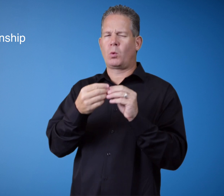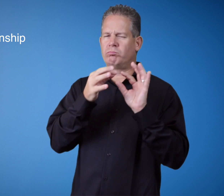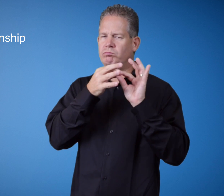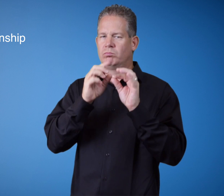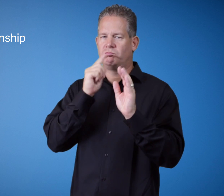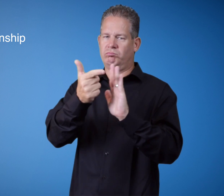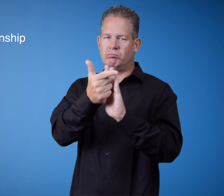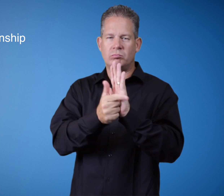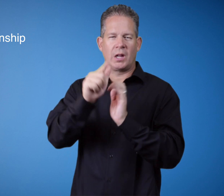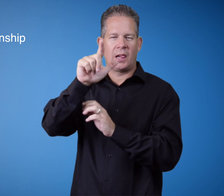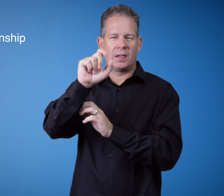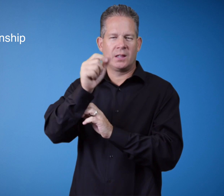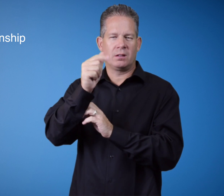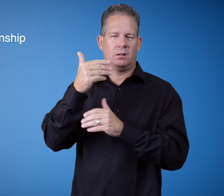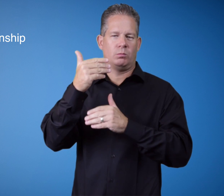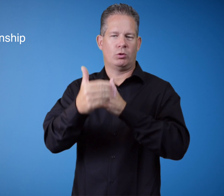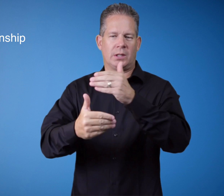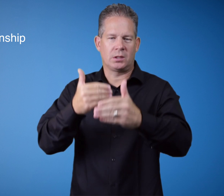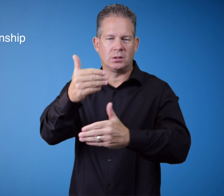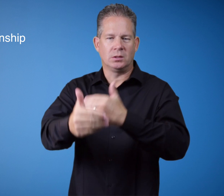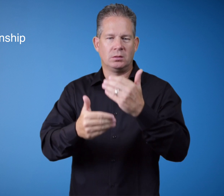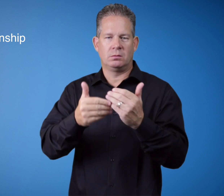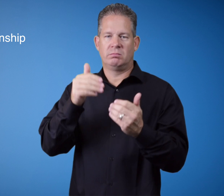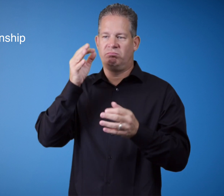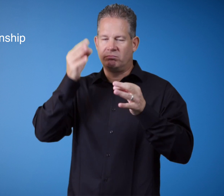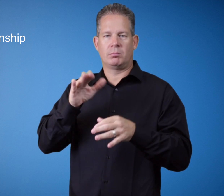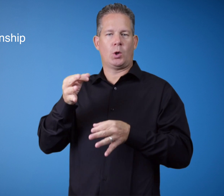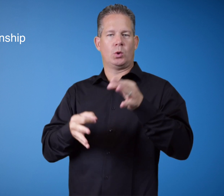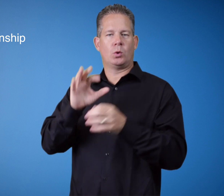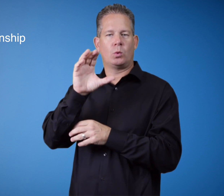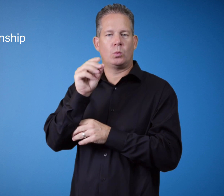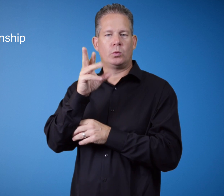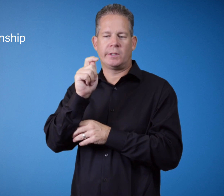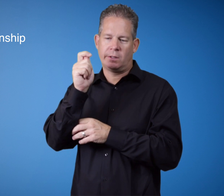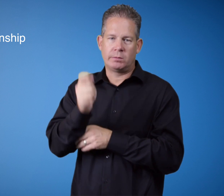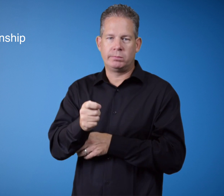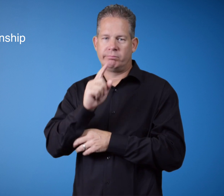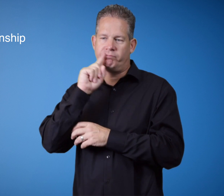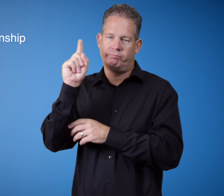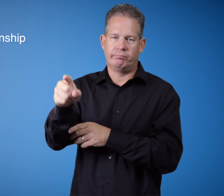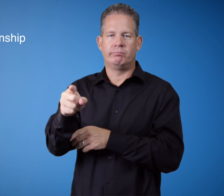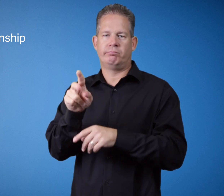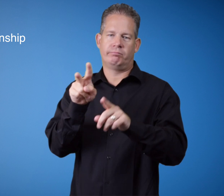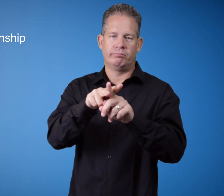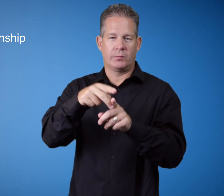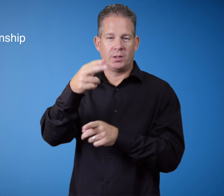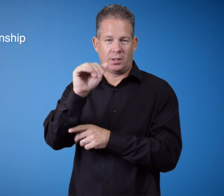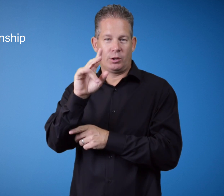many different other areas. This is a legal procedure in which a court has to determine that a guardian is needed.